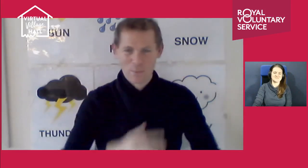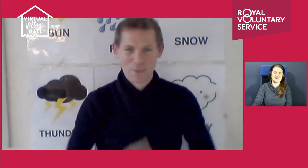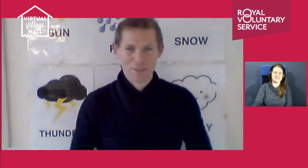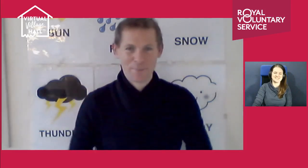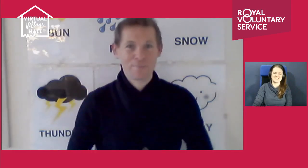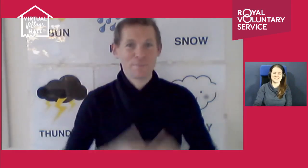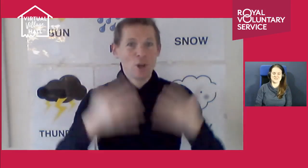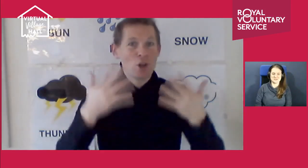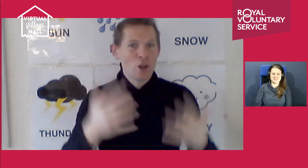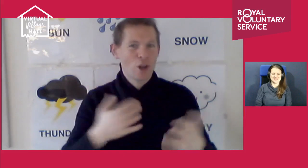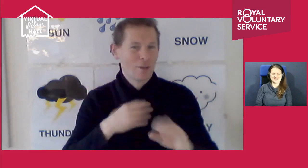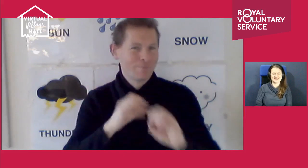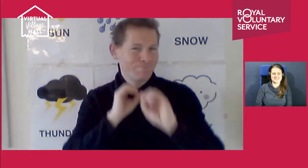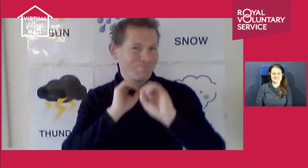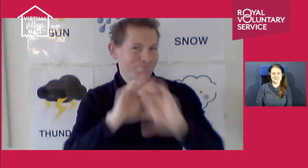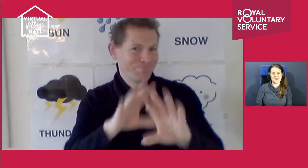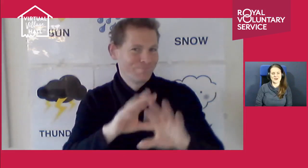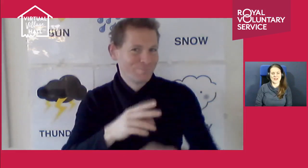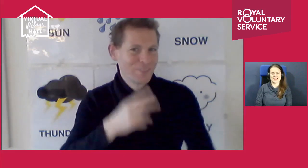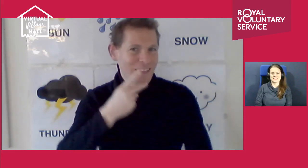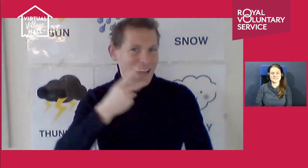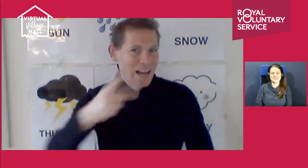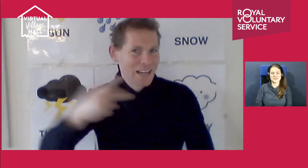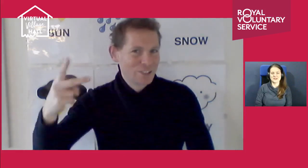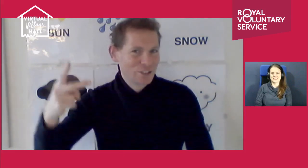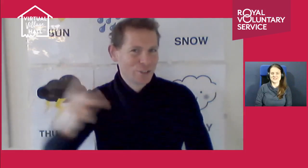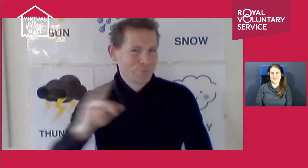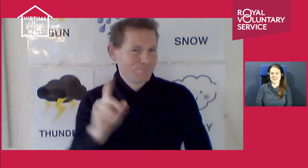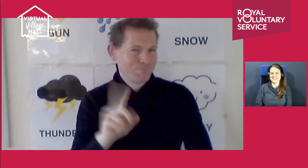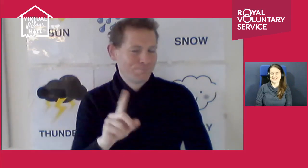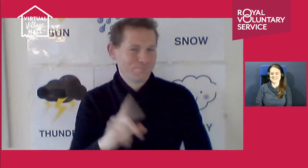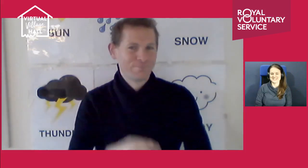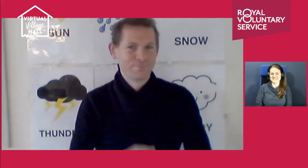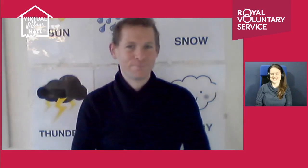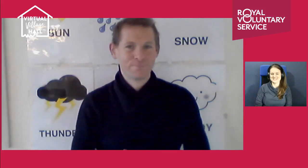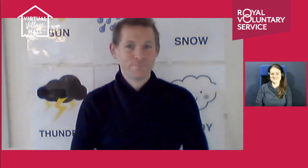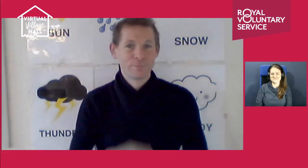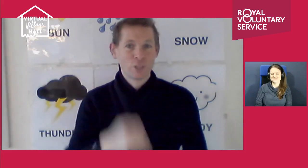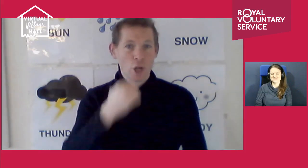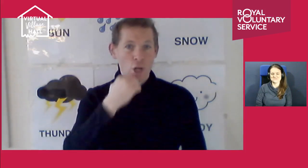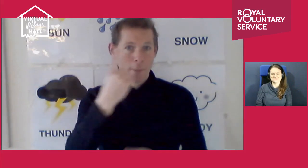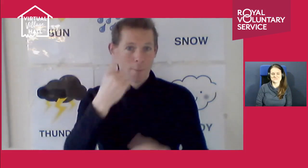Great. Well done, everyone. Okay, so now I'll give you the answers.